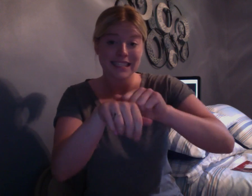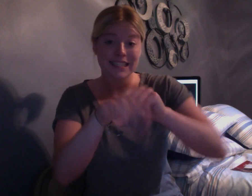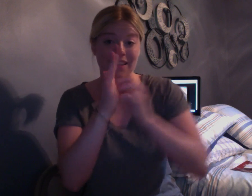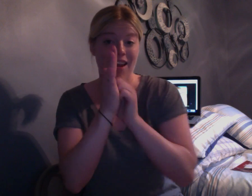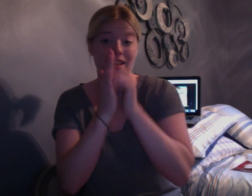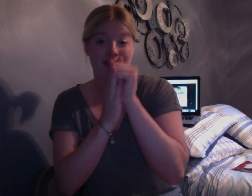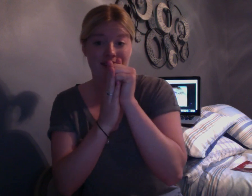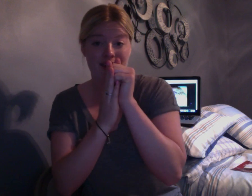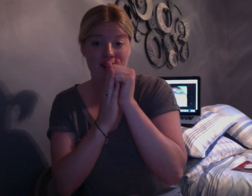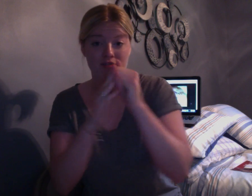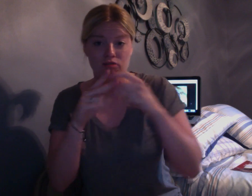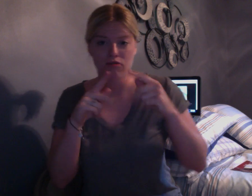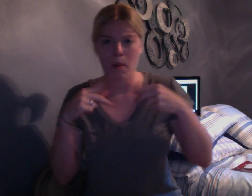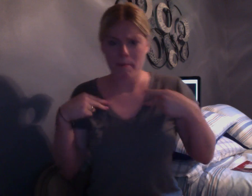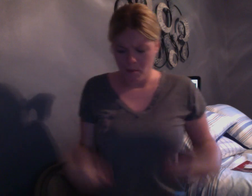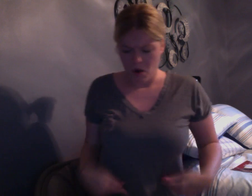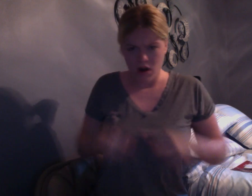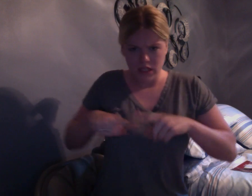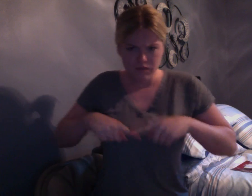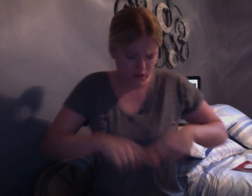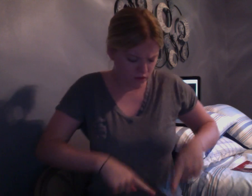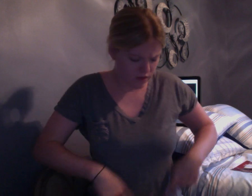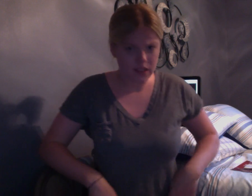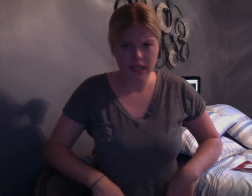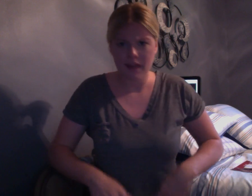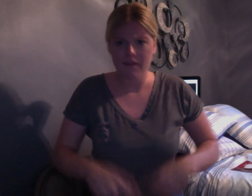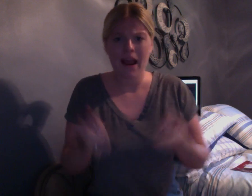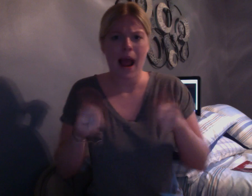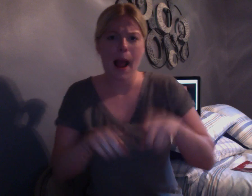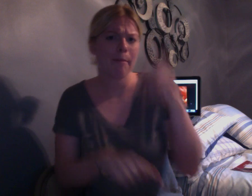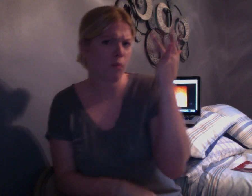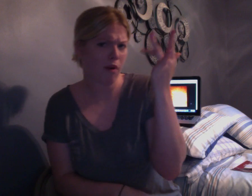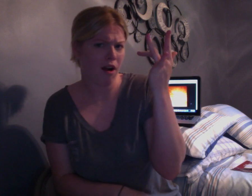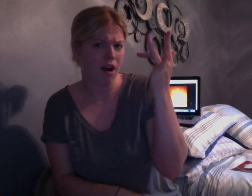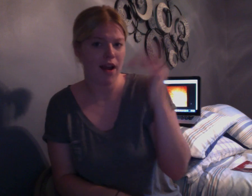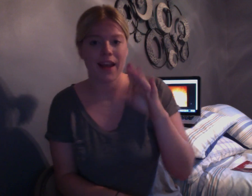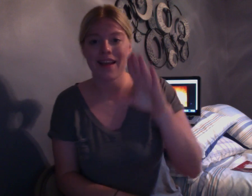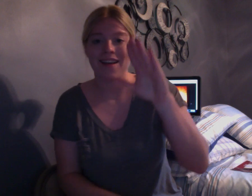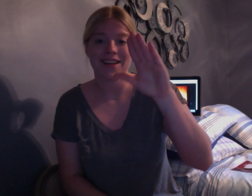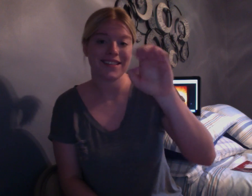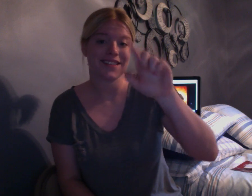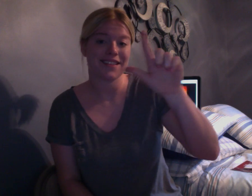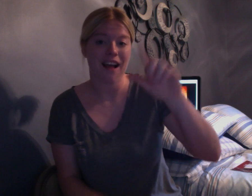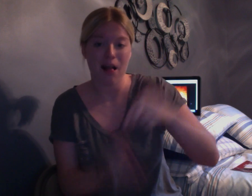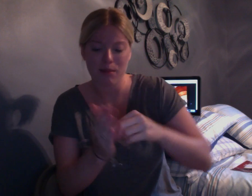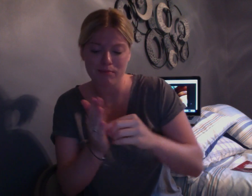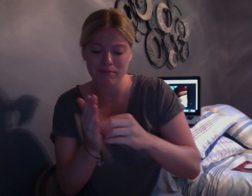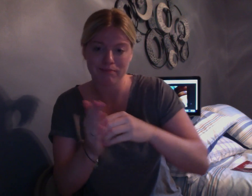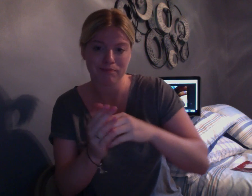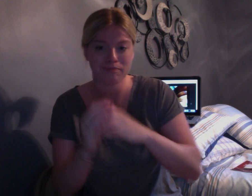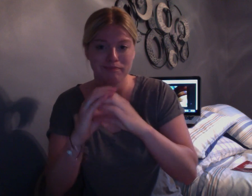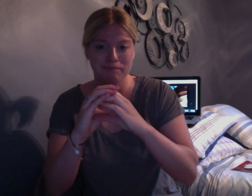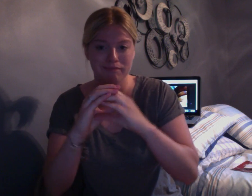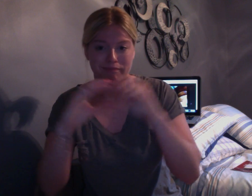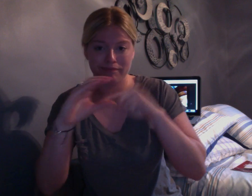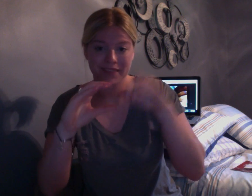cancer in other organs of the body is the result of the uncontrolled abnormal growth of cells. The transformation of normal skin cells into